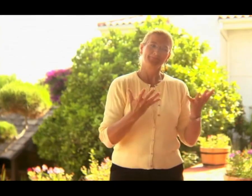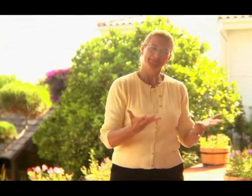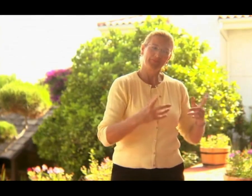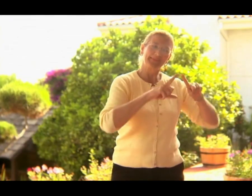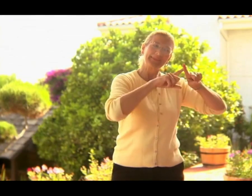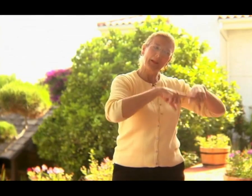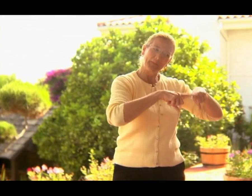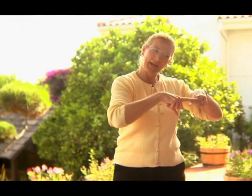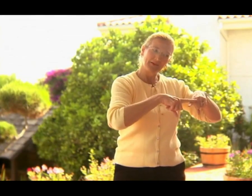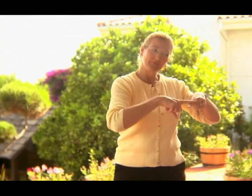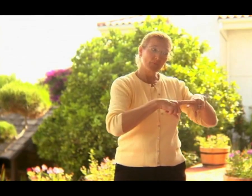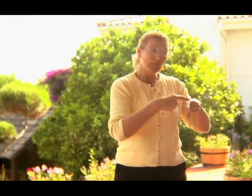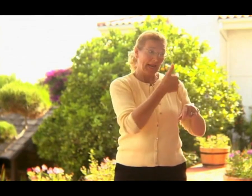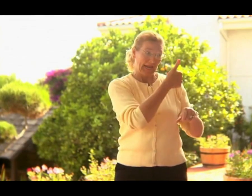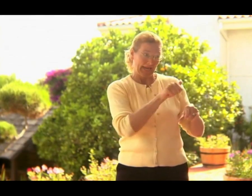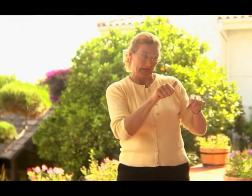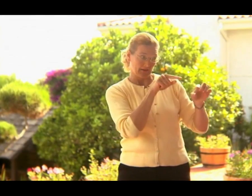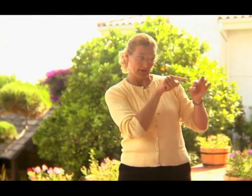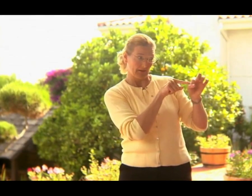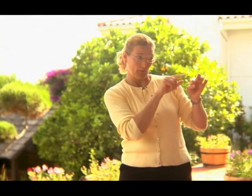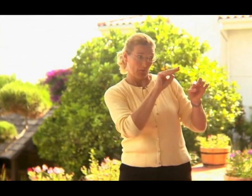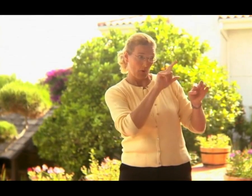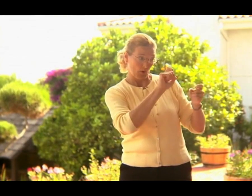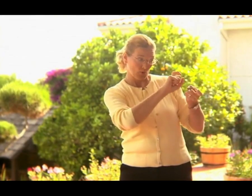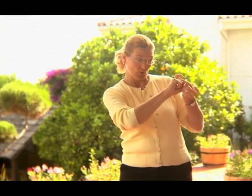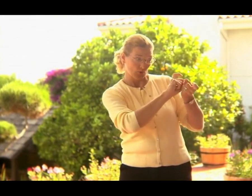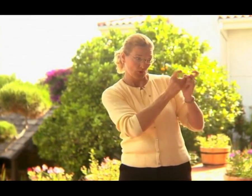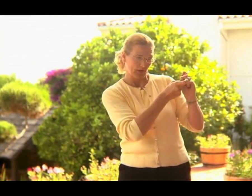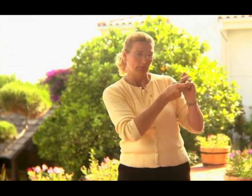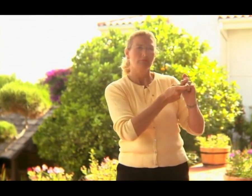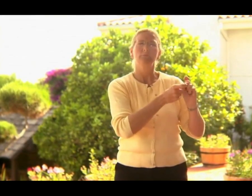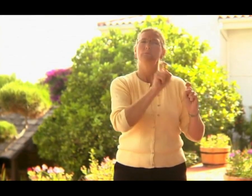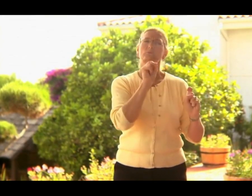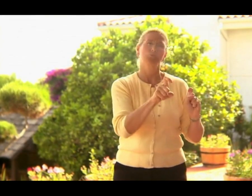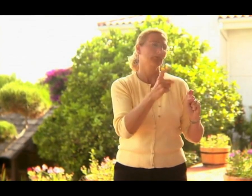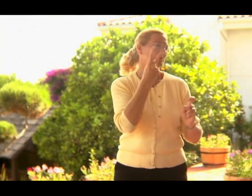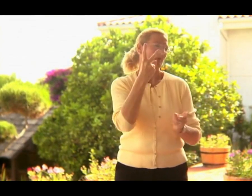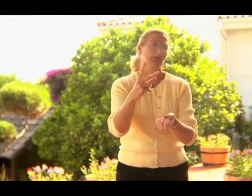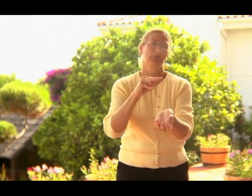Well, that depends. Any moles that are changing should be seen by a doctor.